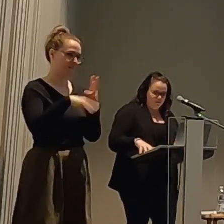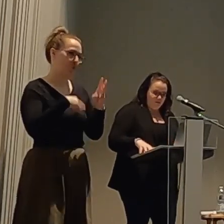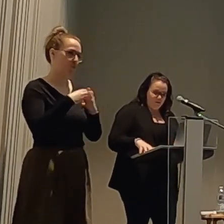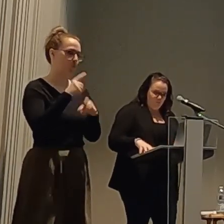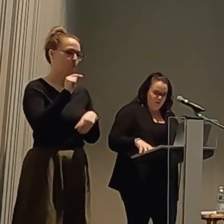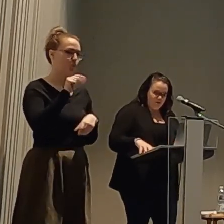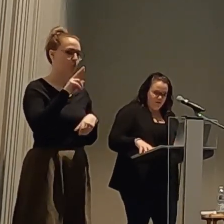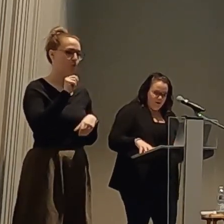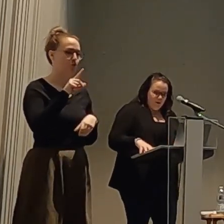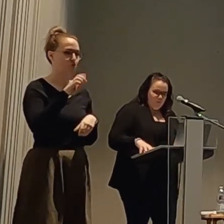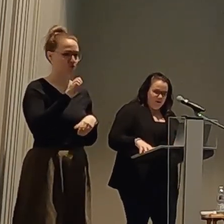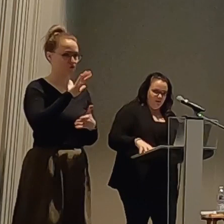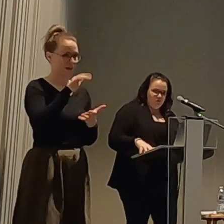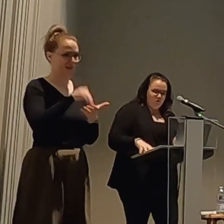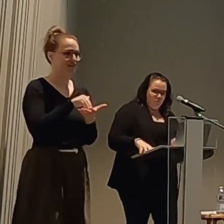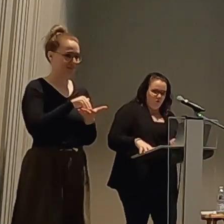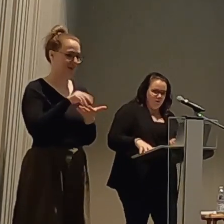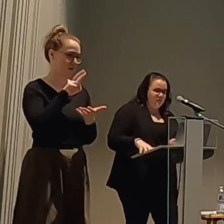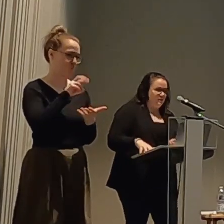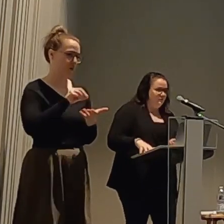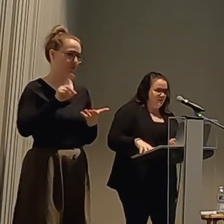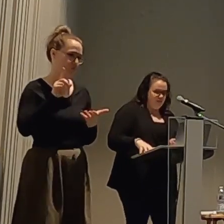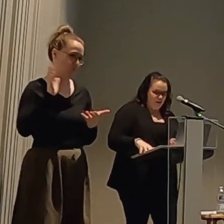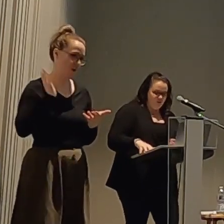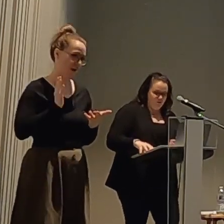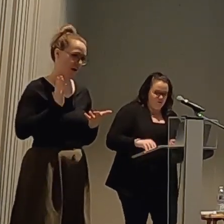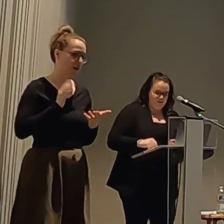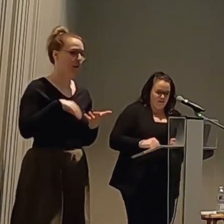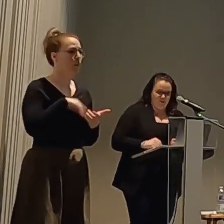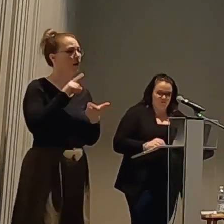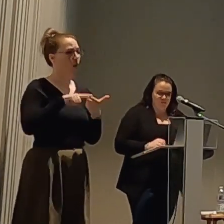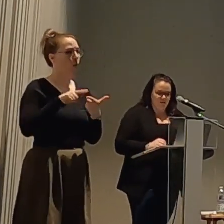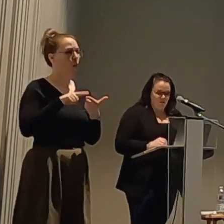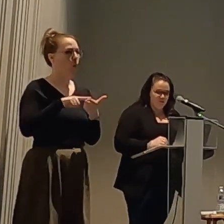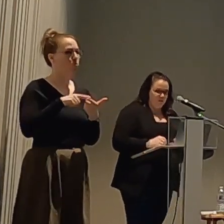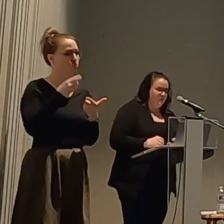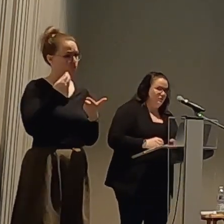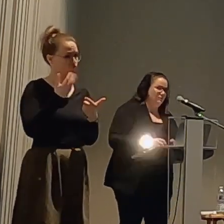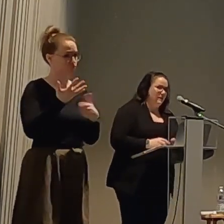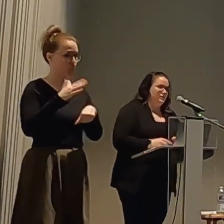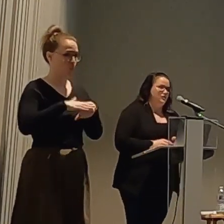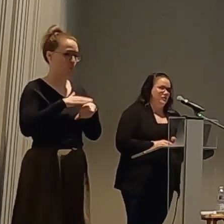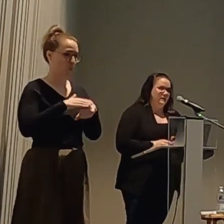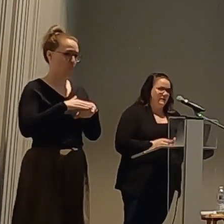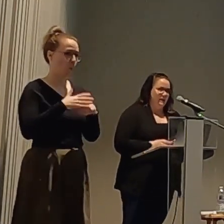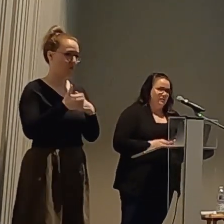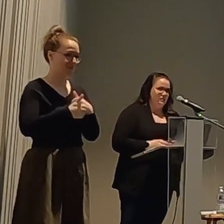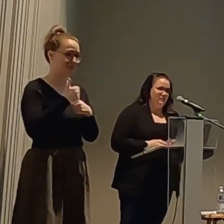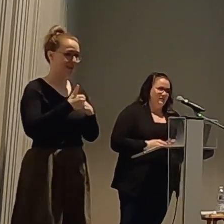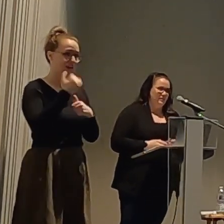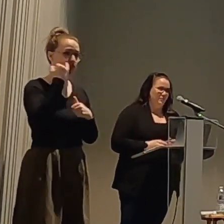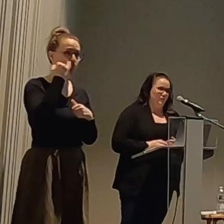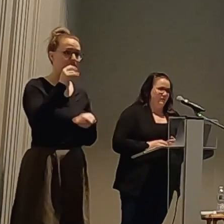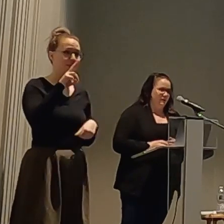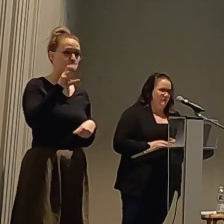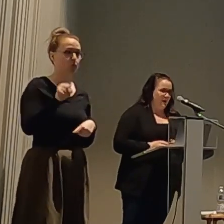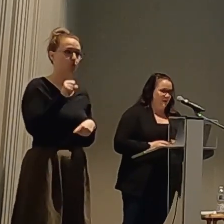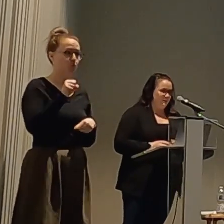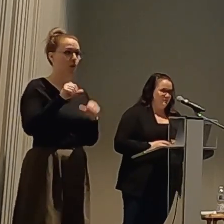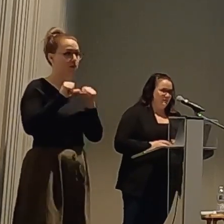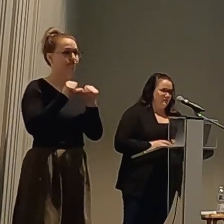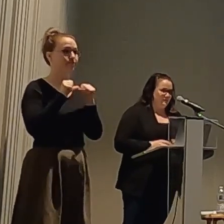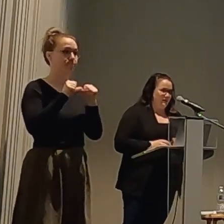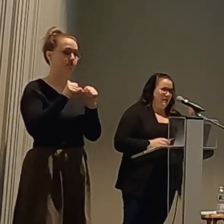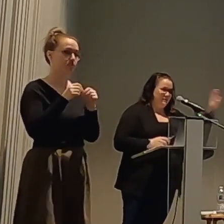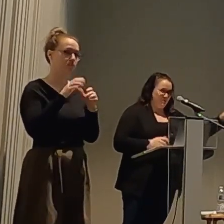US in 2001, but it also warns of the dangers that could result if the US should engage in a war with